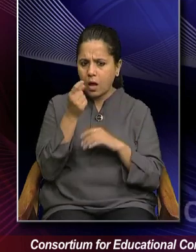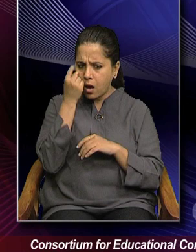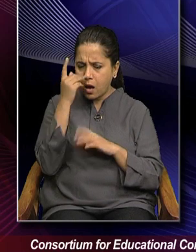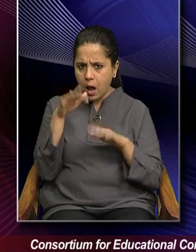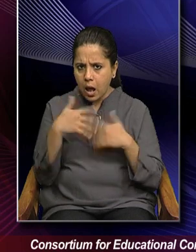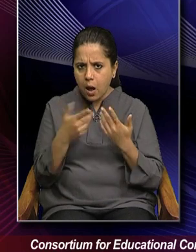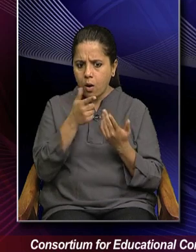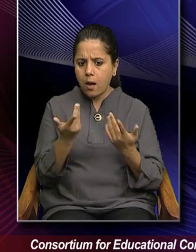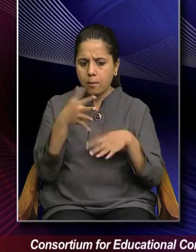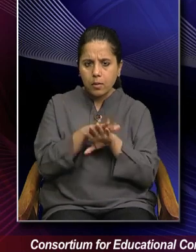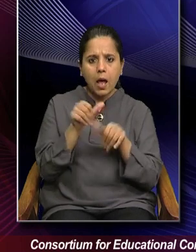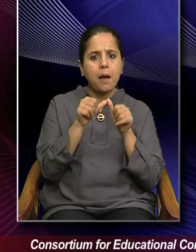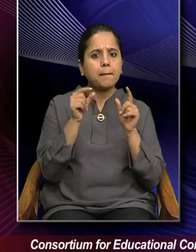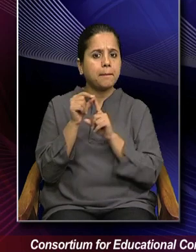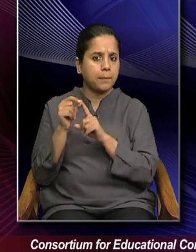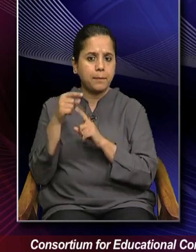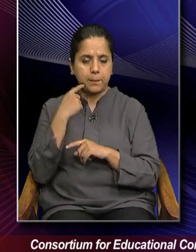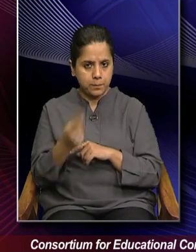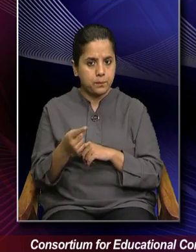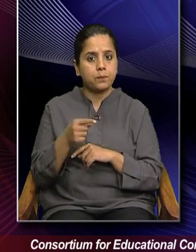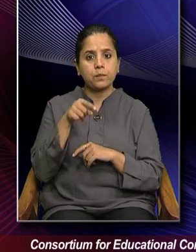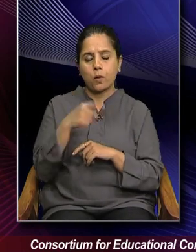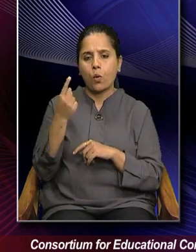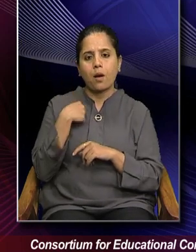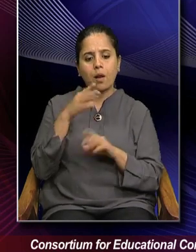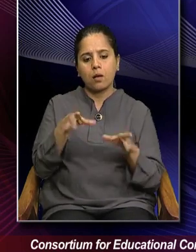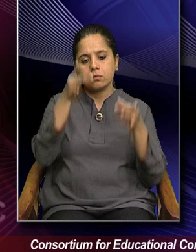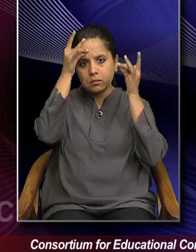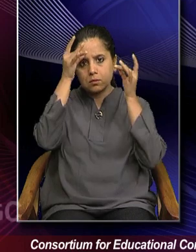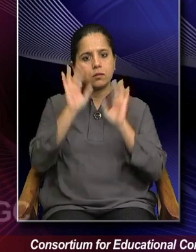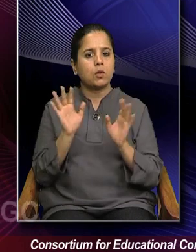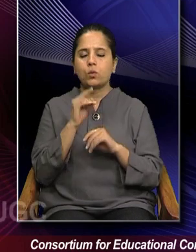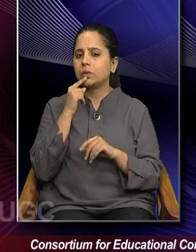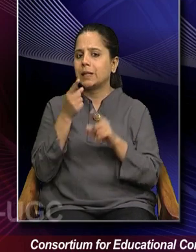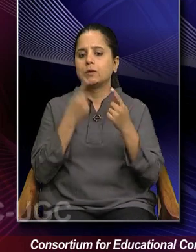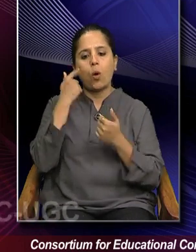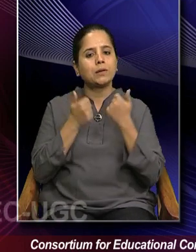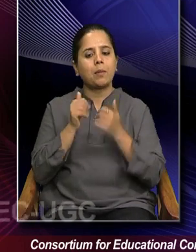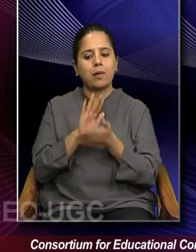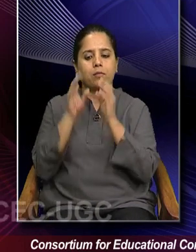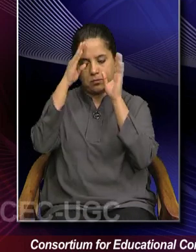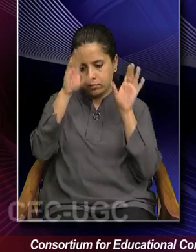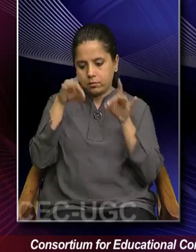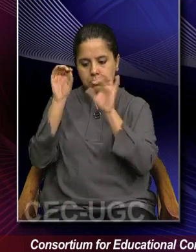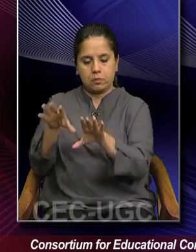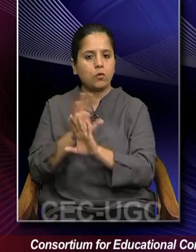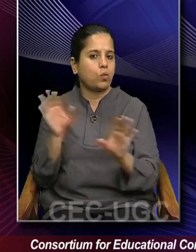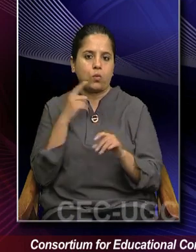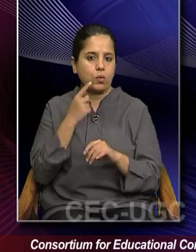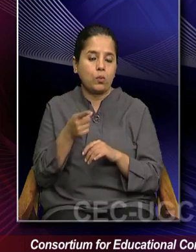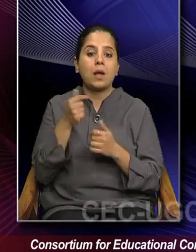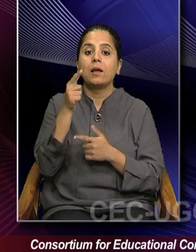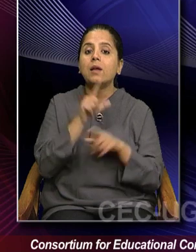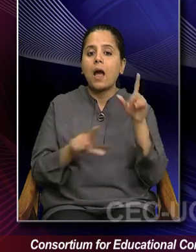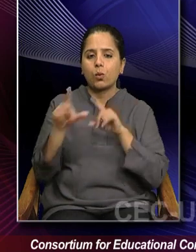and applications, not just memorization for exams. For example, in a